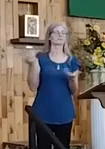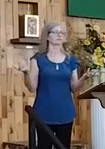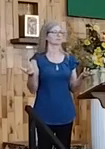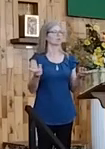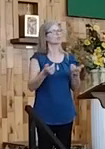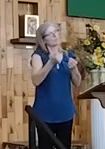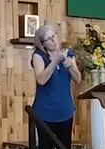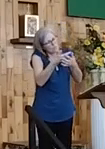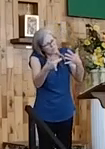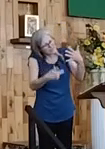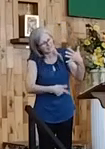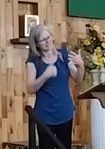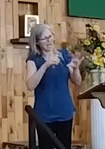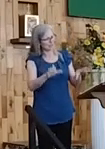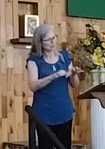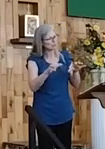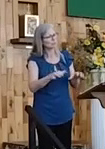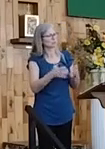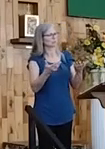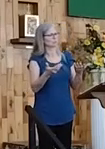things should include prayer.